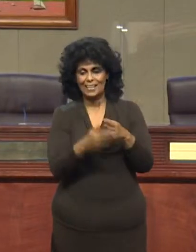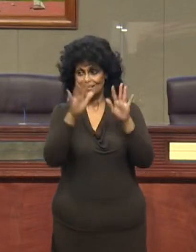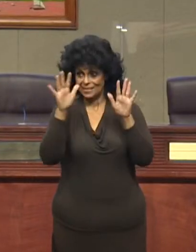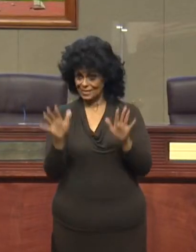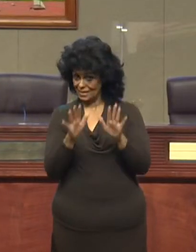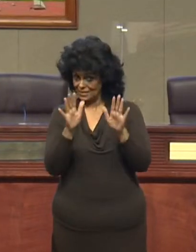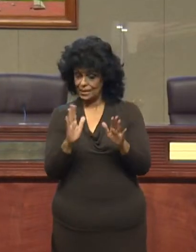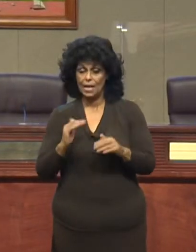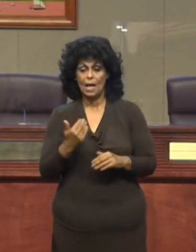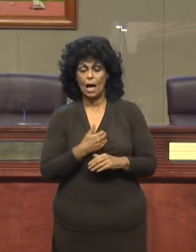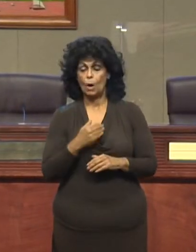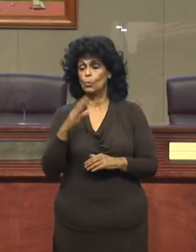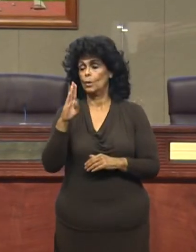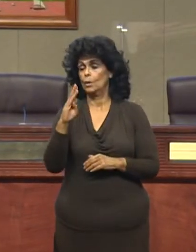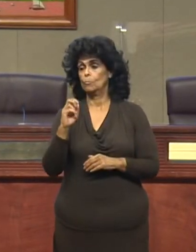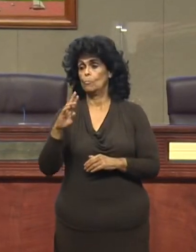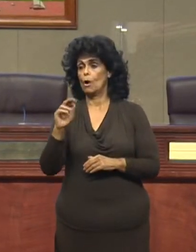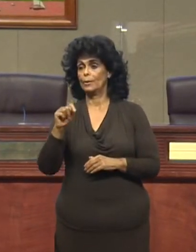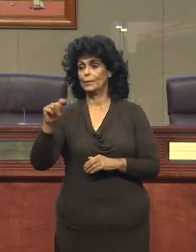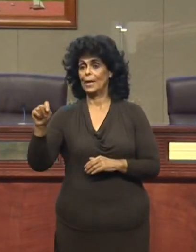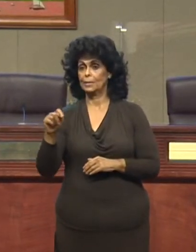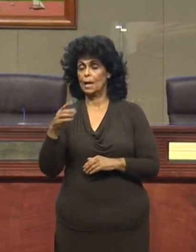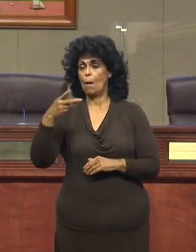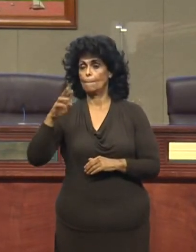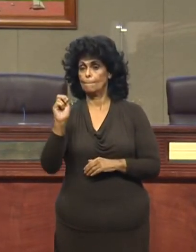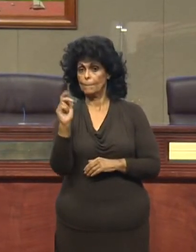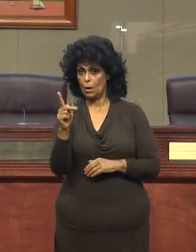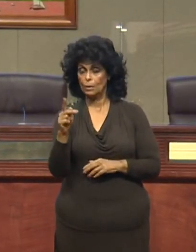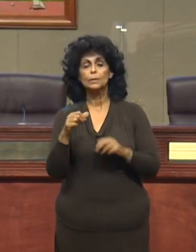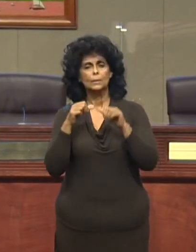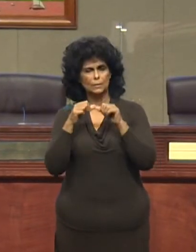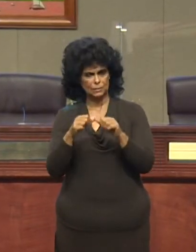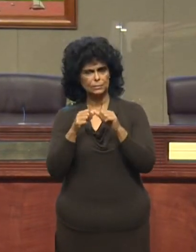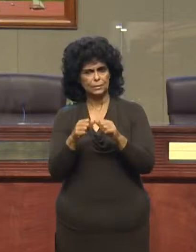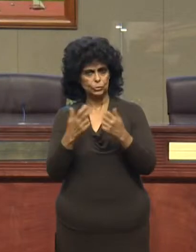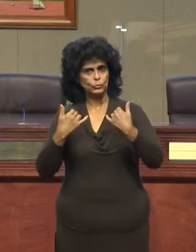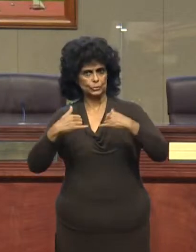our Barnett Park remains a convenient drive-through testing